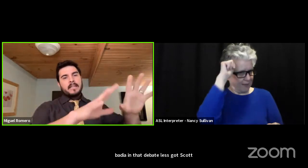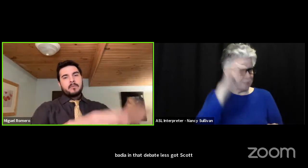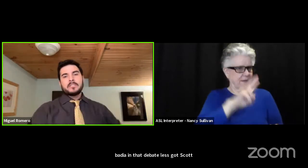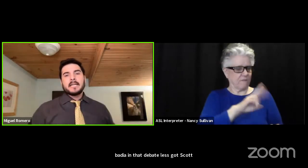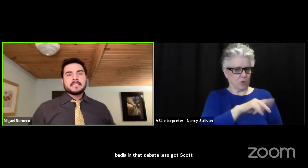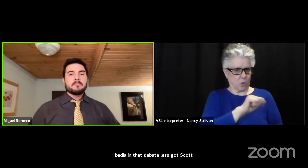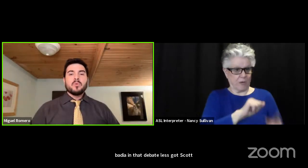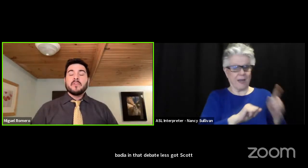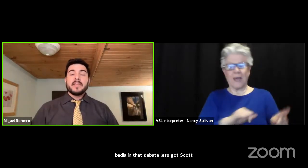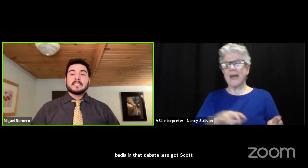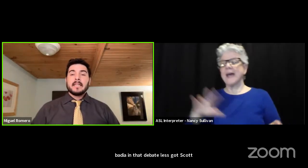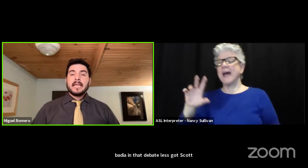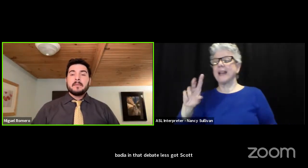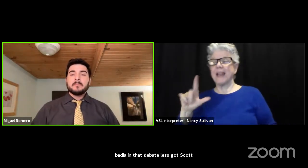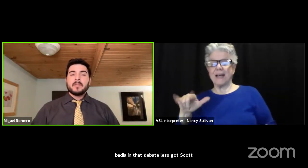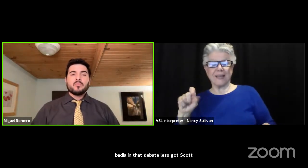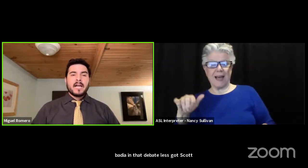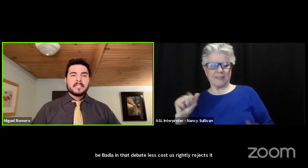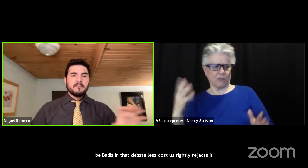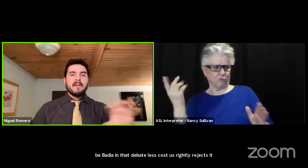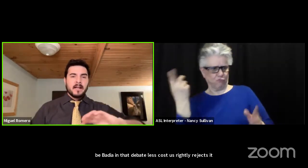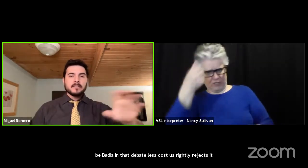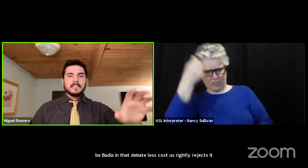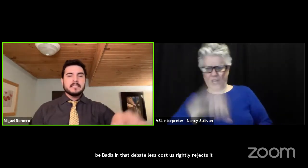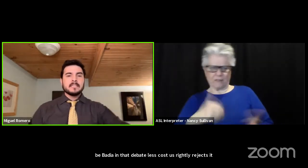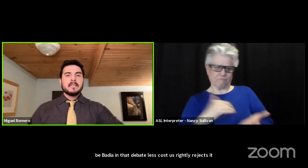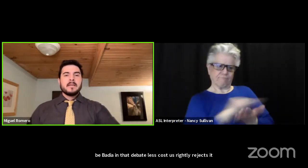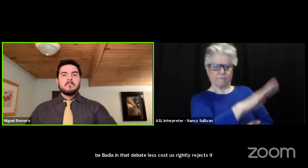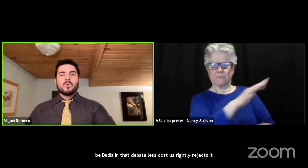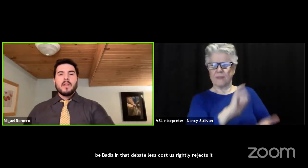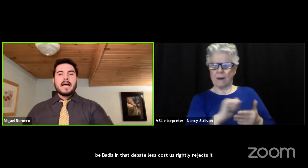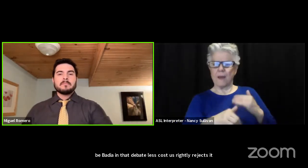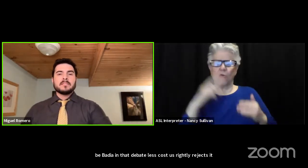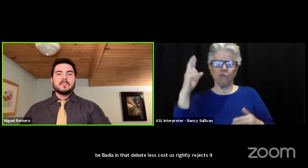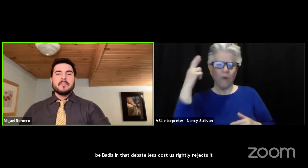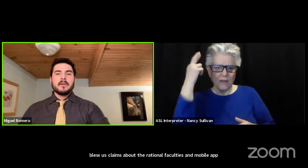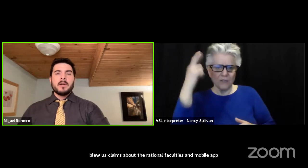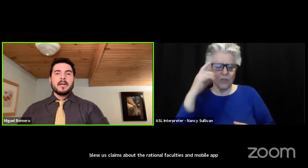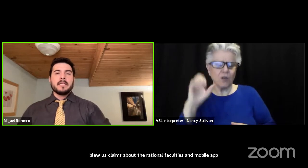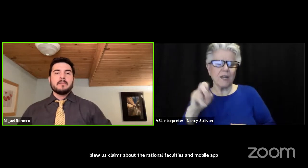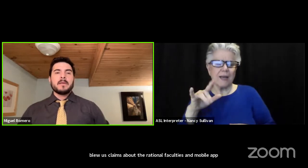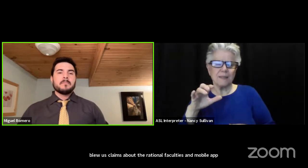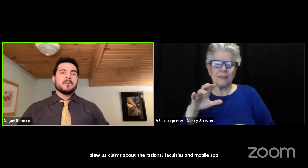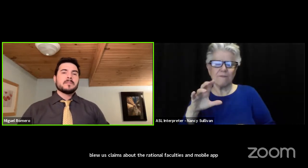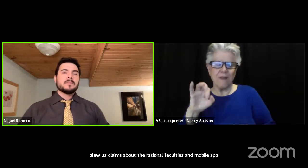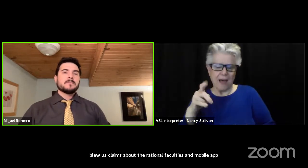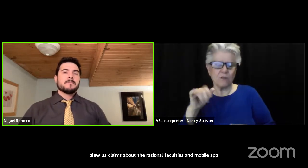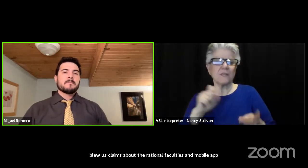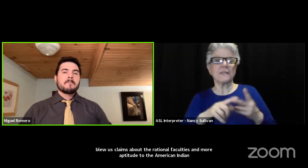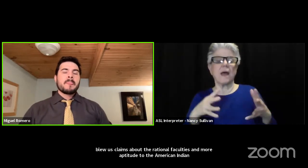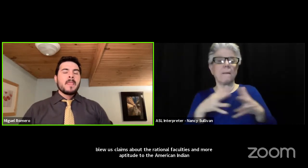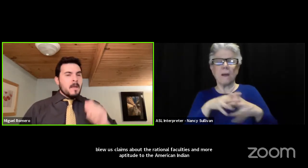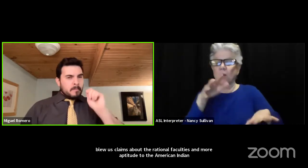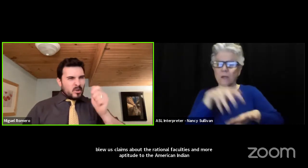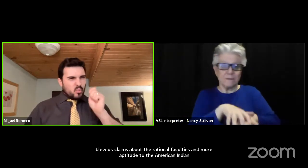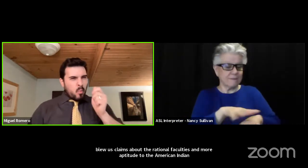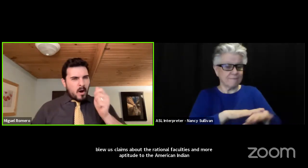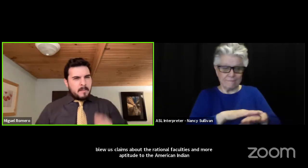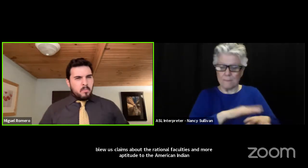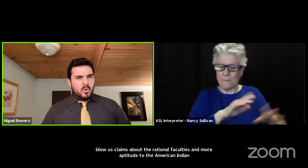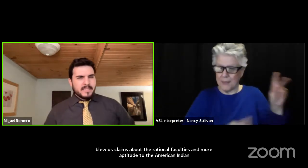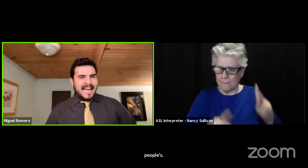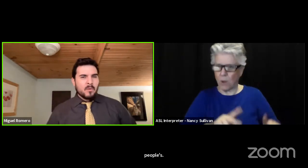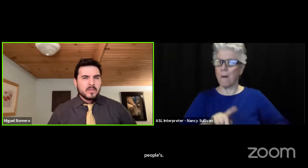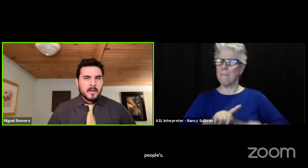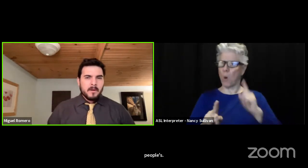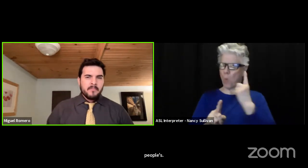Casas rightly rejects Sepúlveda's claims about the rational faculties and moral aptitude of the Amerindian peoples. But there was